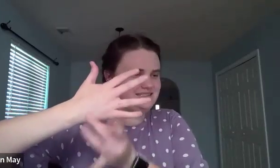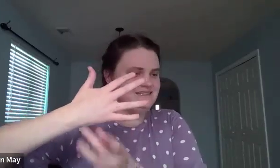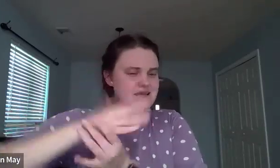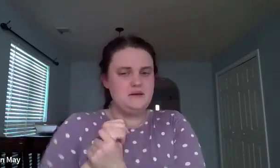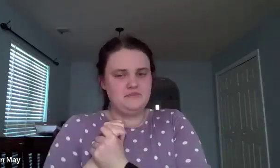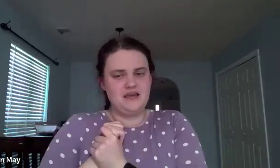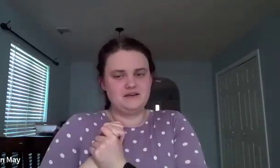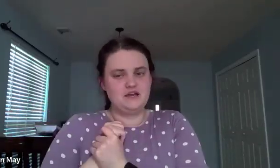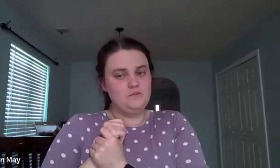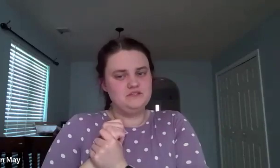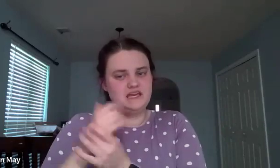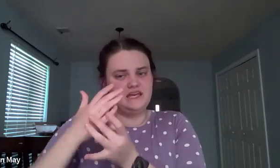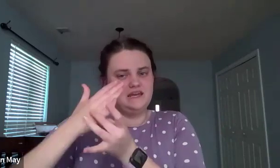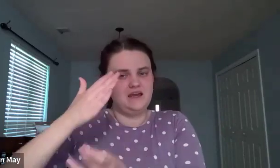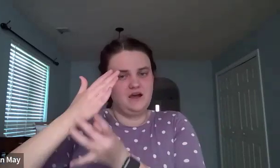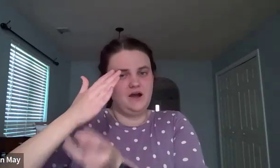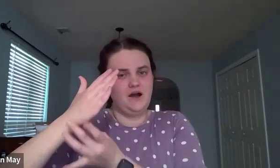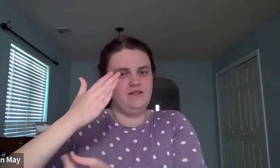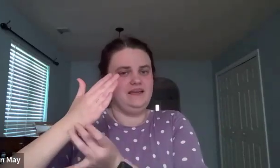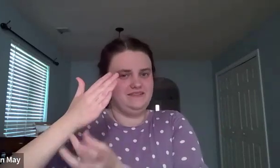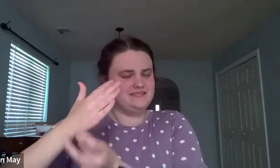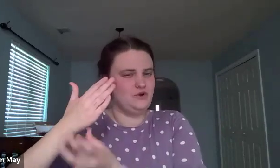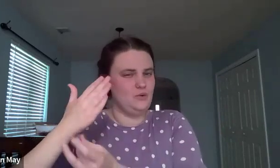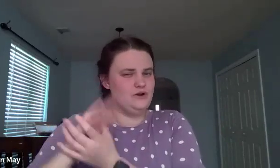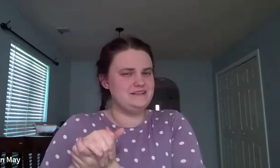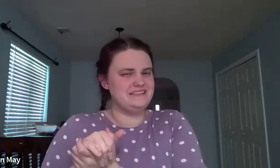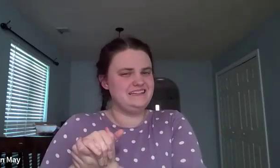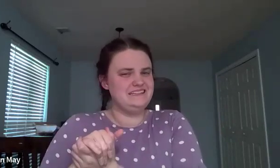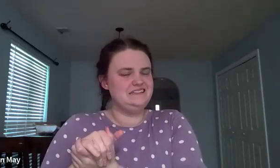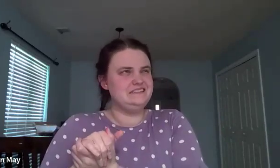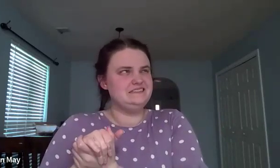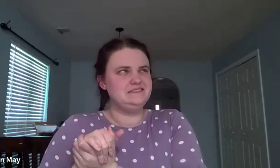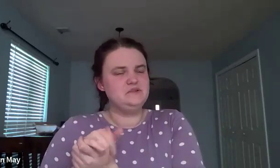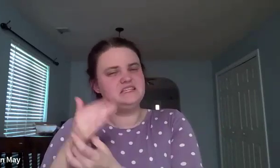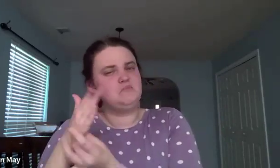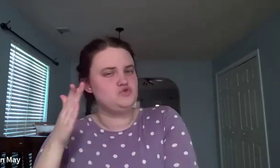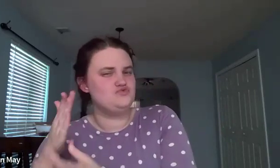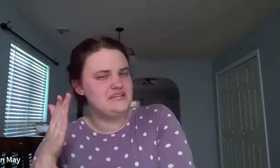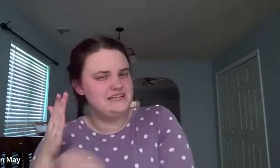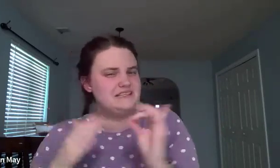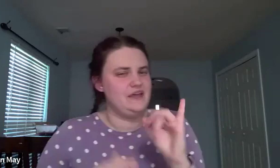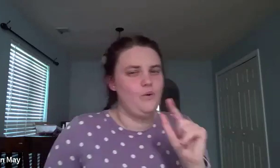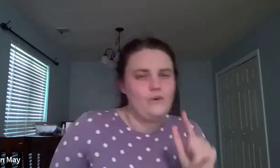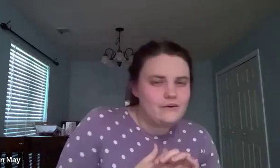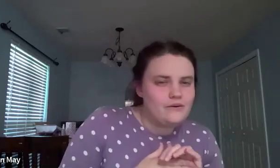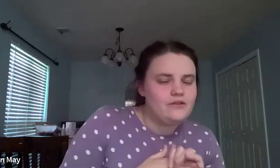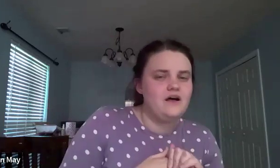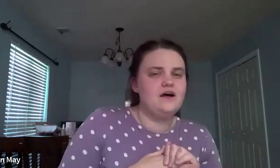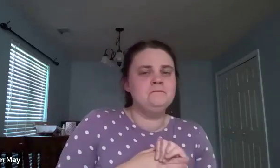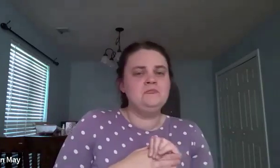drippings. But yeah, because I almost said like this for oil, but I was like, that's like more grease than like oil. I